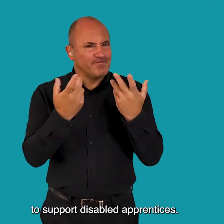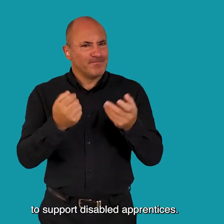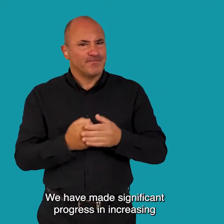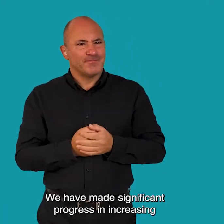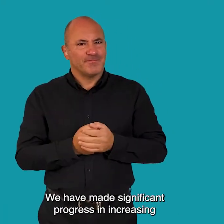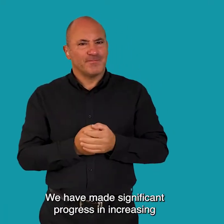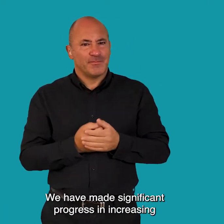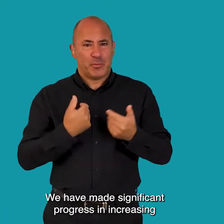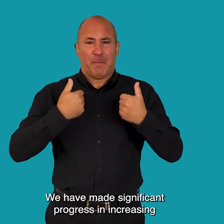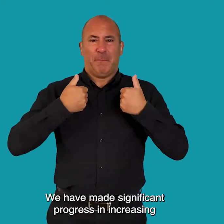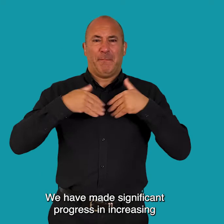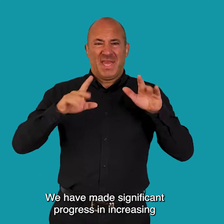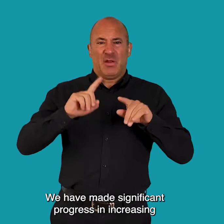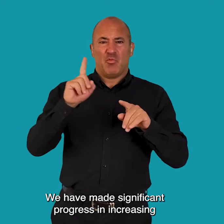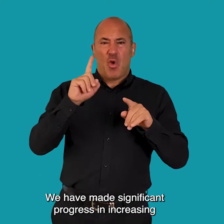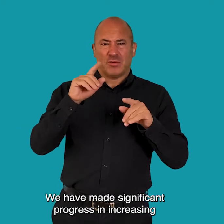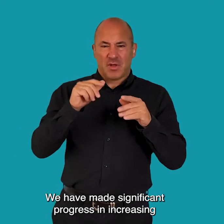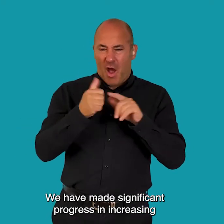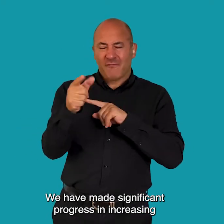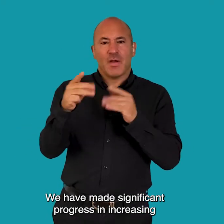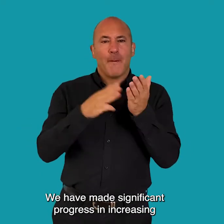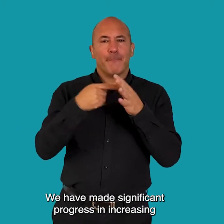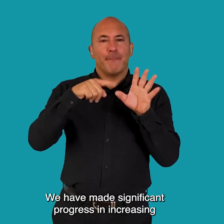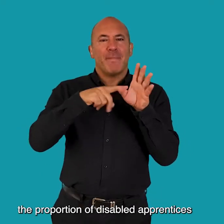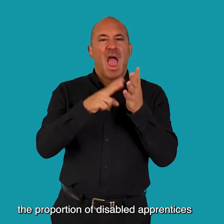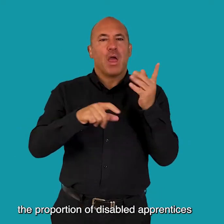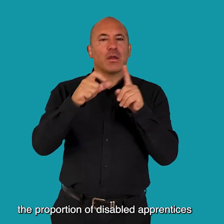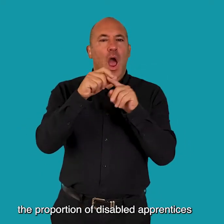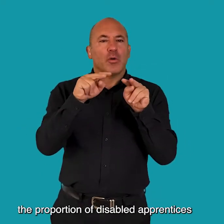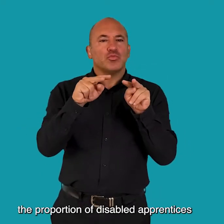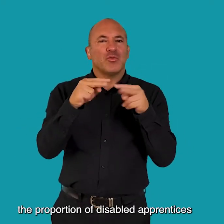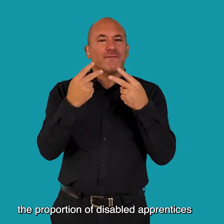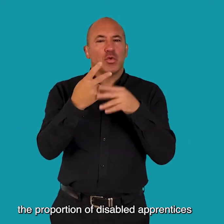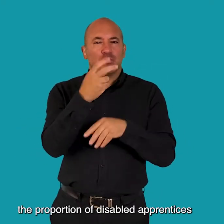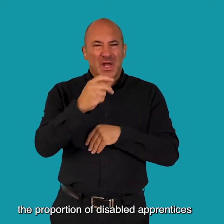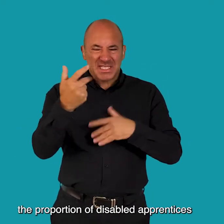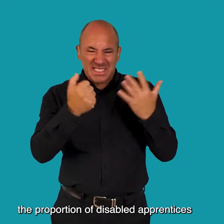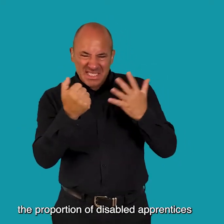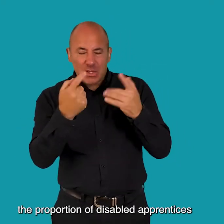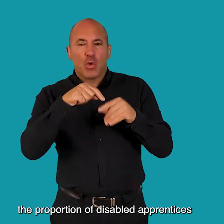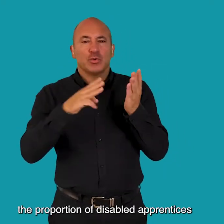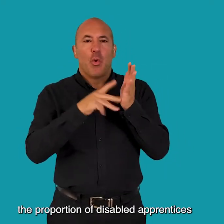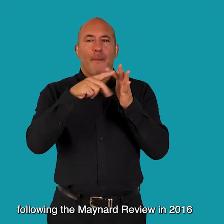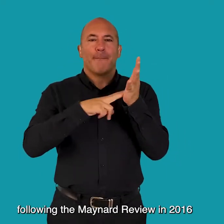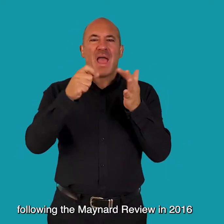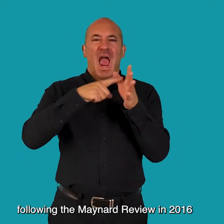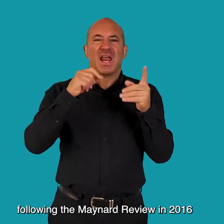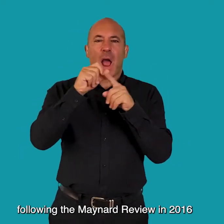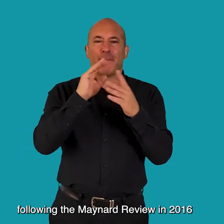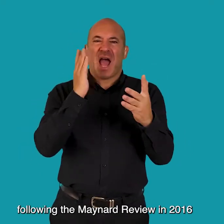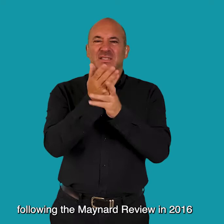We have made significant progress in increasing the proportion of disabled apprentices following the Maynard Review